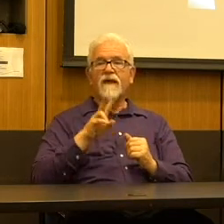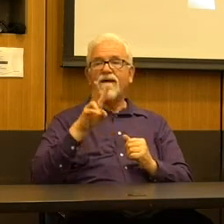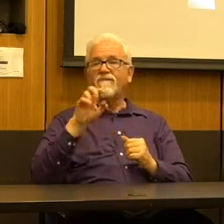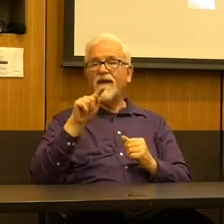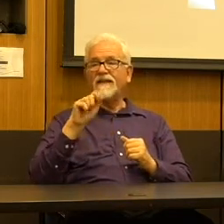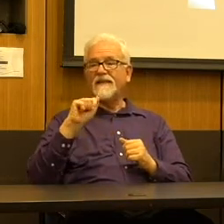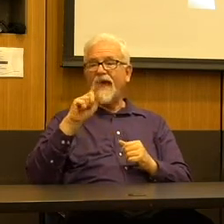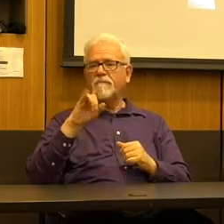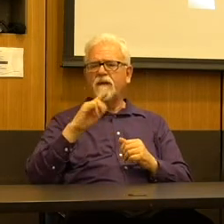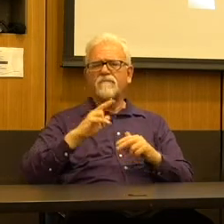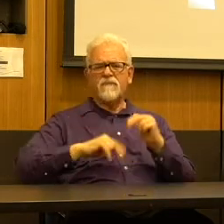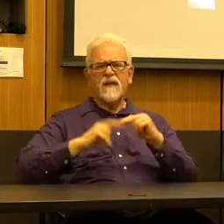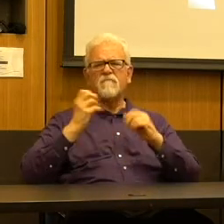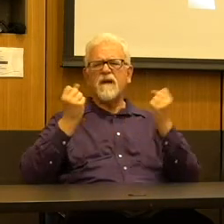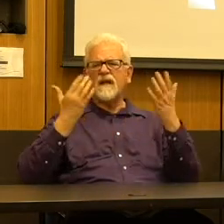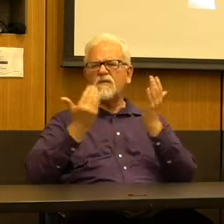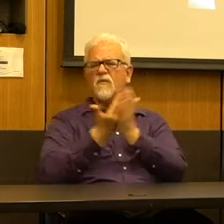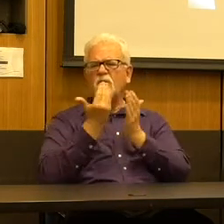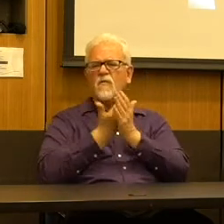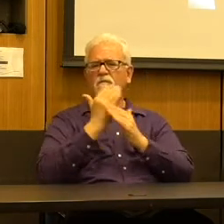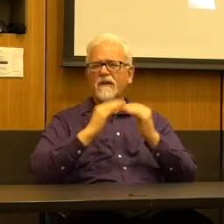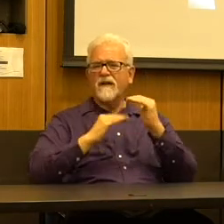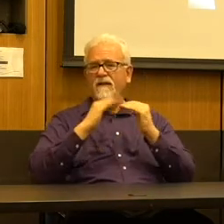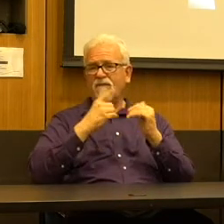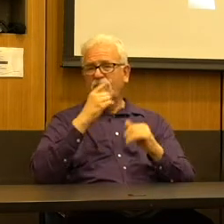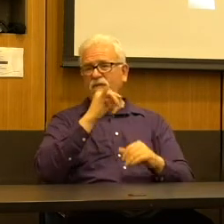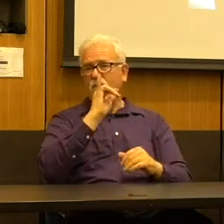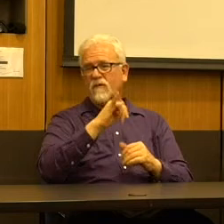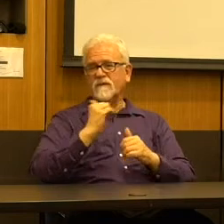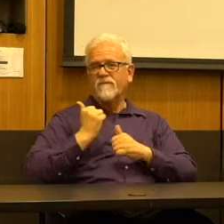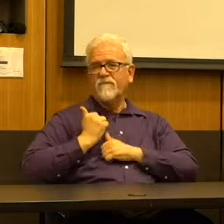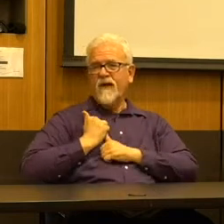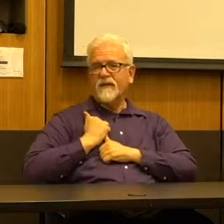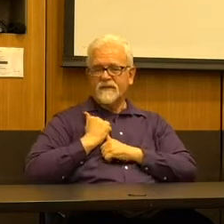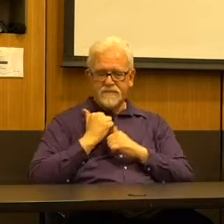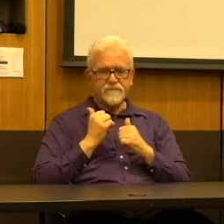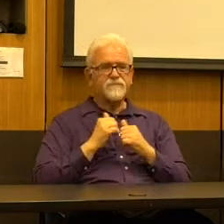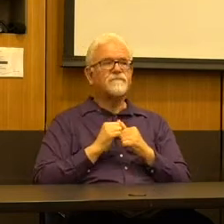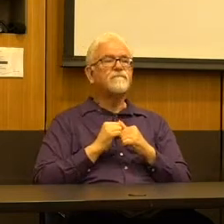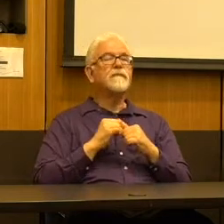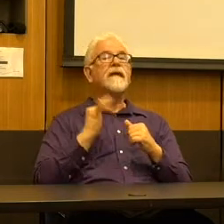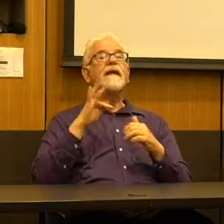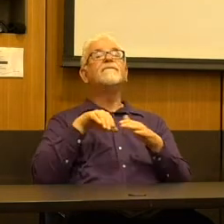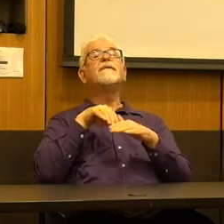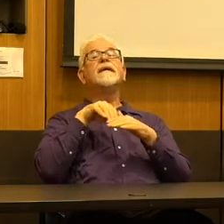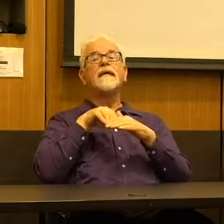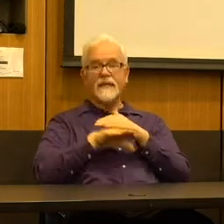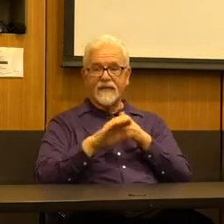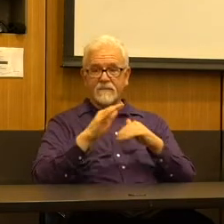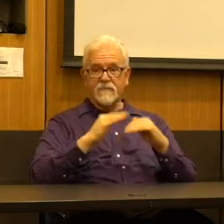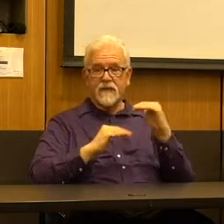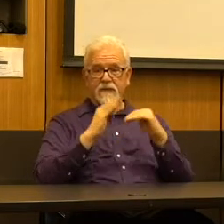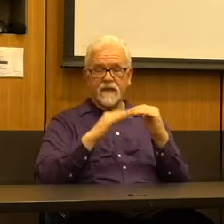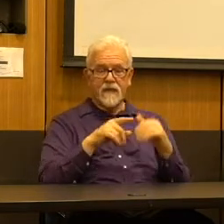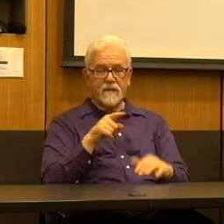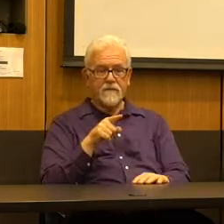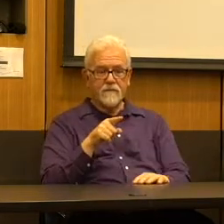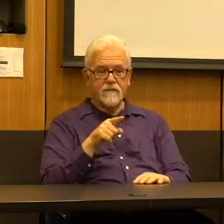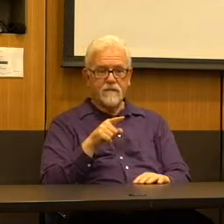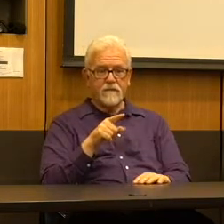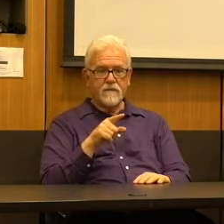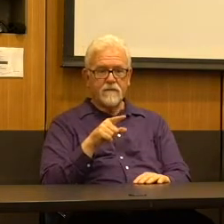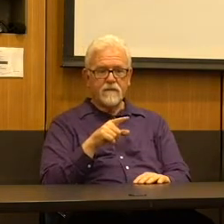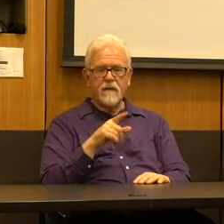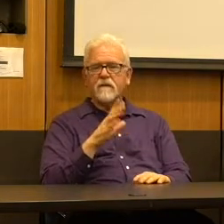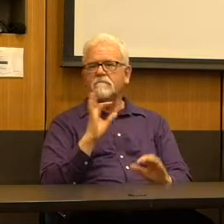also built a lot of new buildings for these guys, too. If you would go into those buildings, they were really